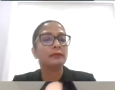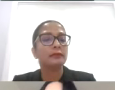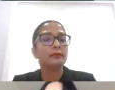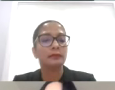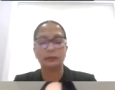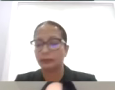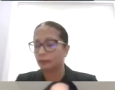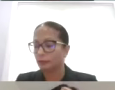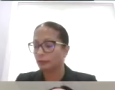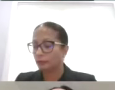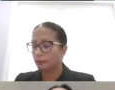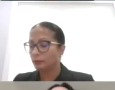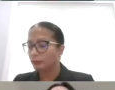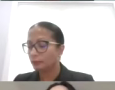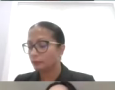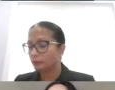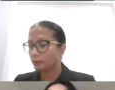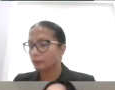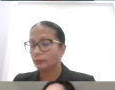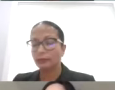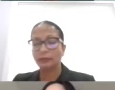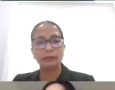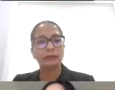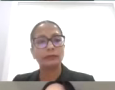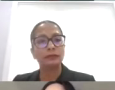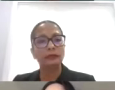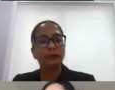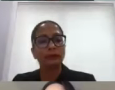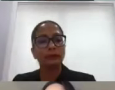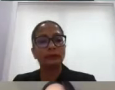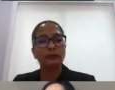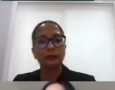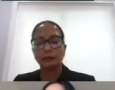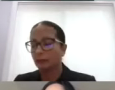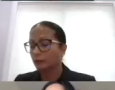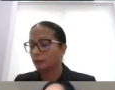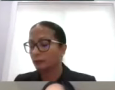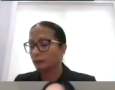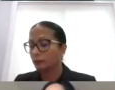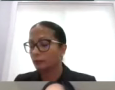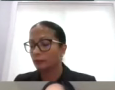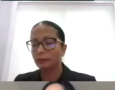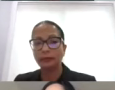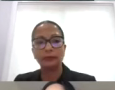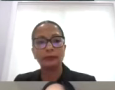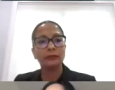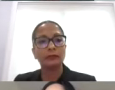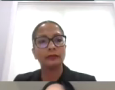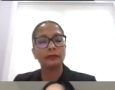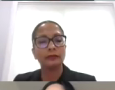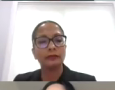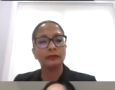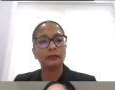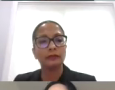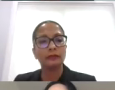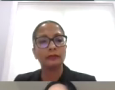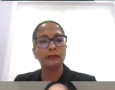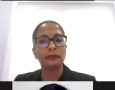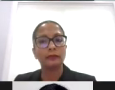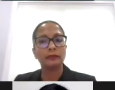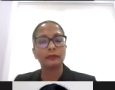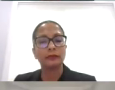Circuit held, yeah, that content needs to be accessible. It needs to be captioned for people who are deaf or who